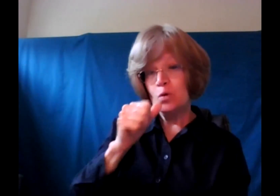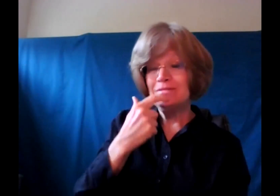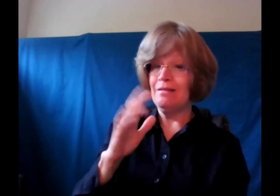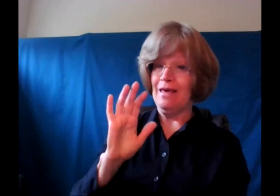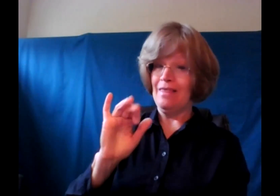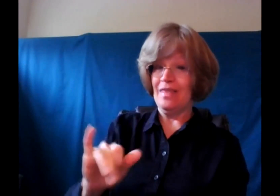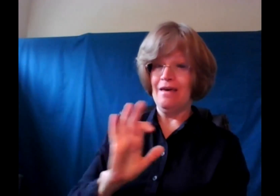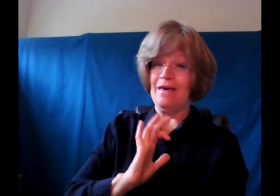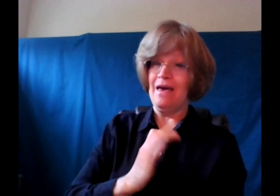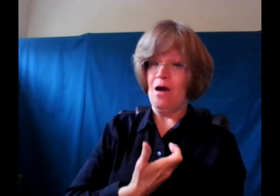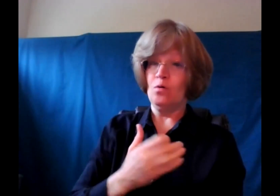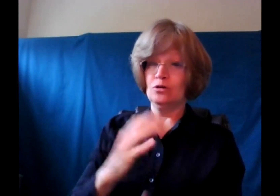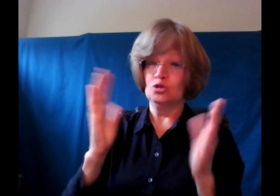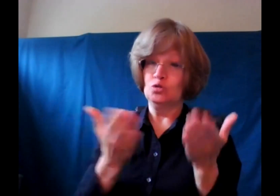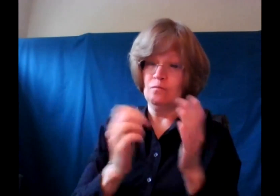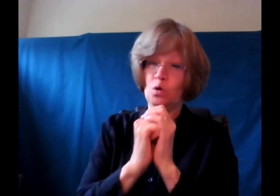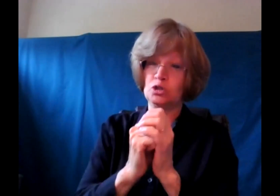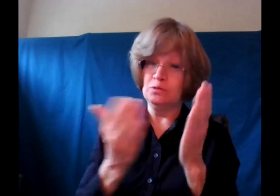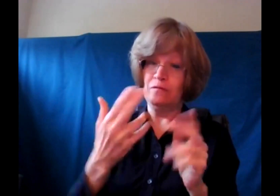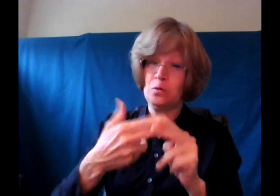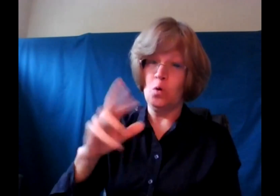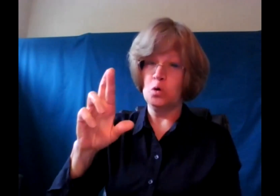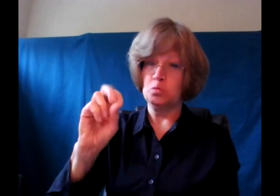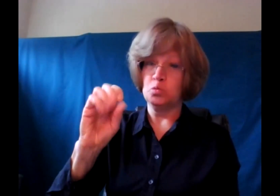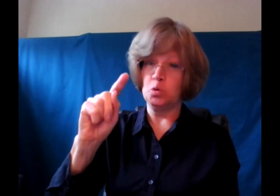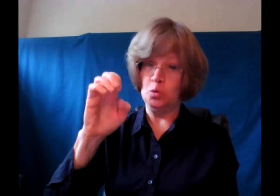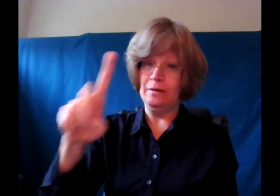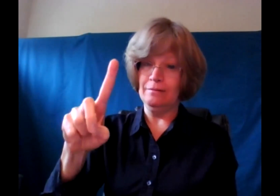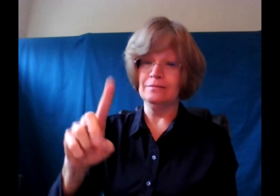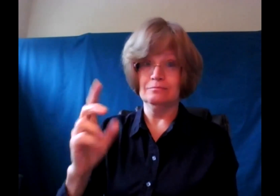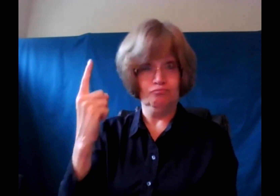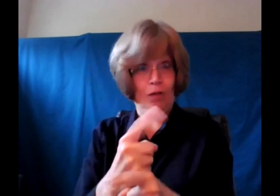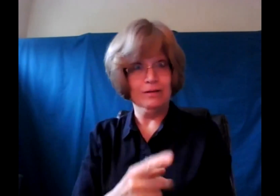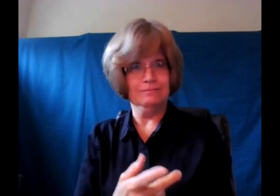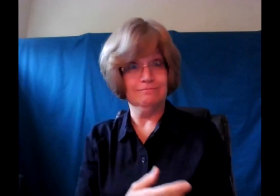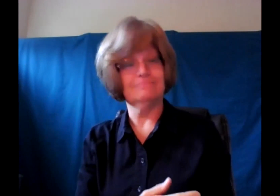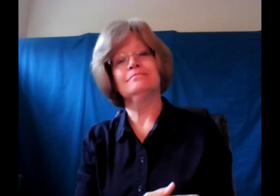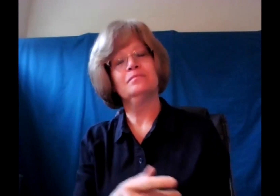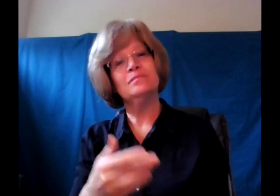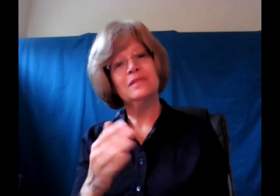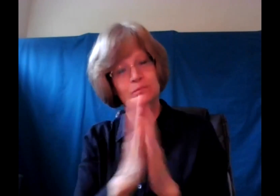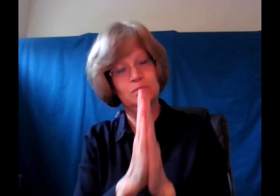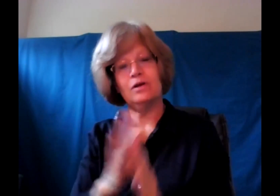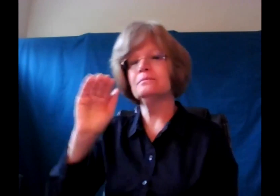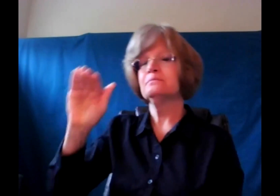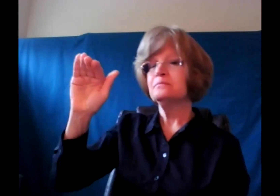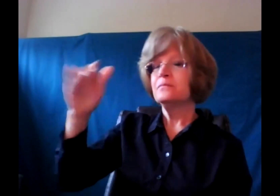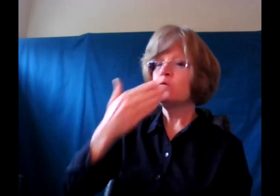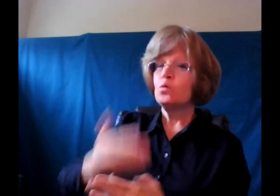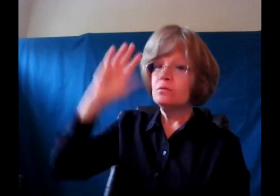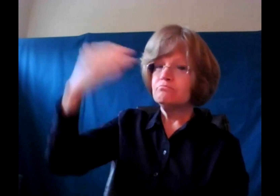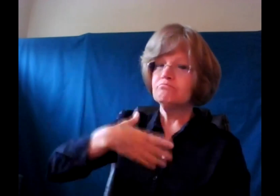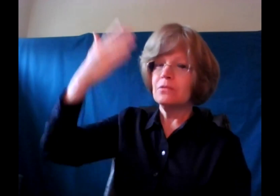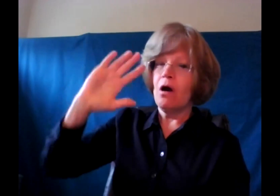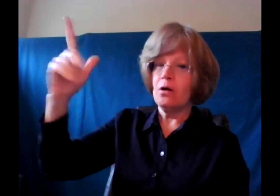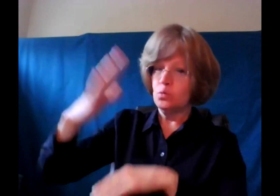They don't call it the rooted service for nothing. Well done, you. Let's pray. Good and gracious God, you have called